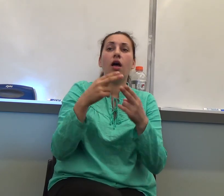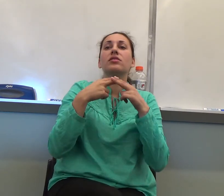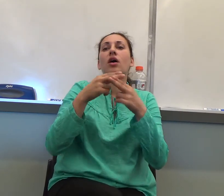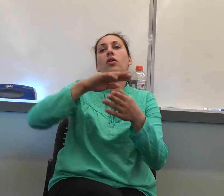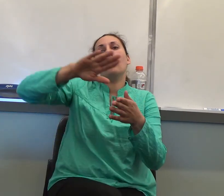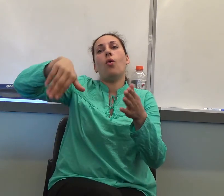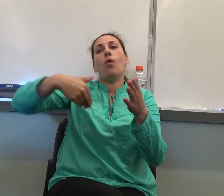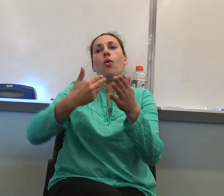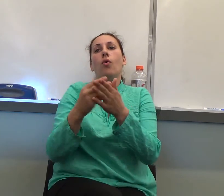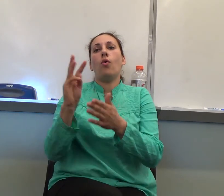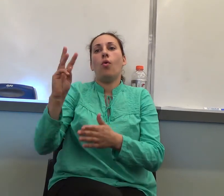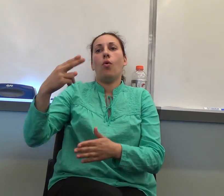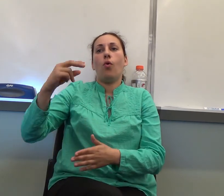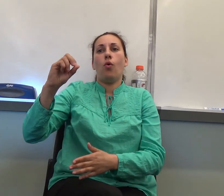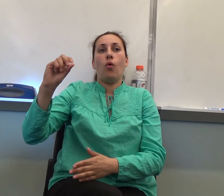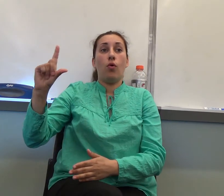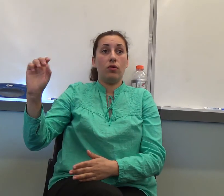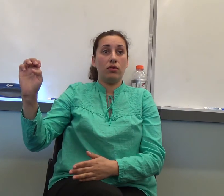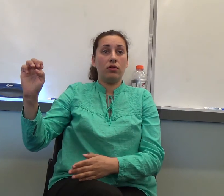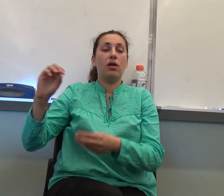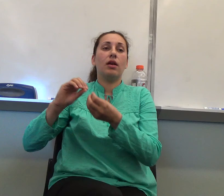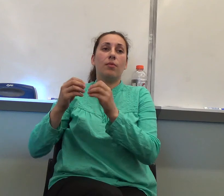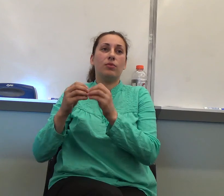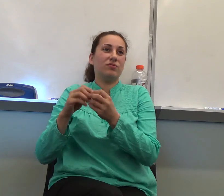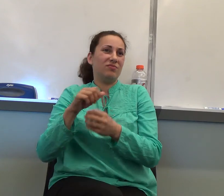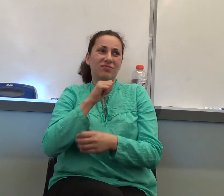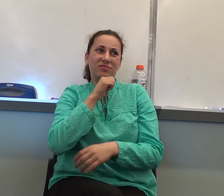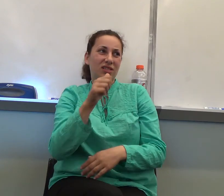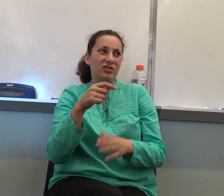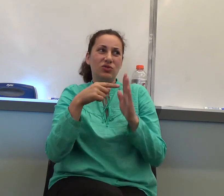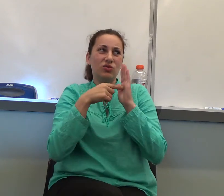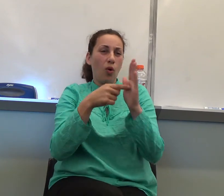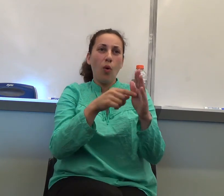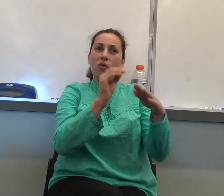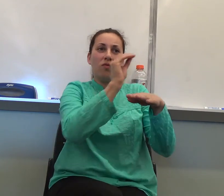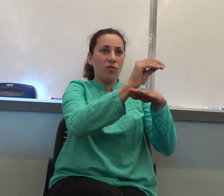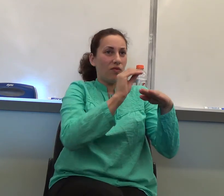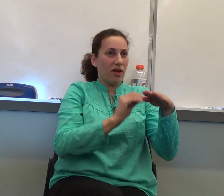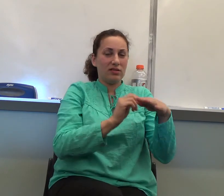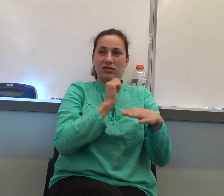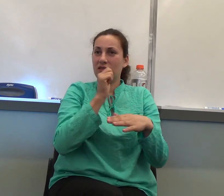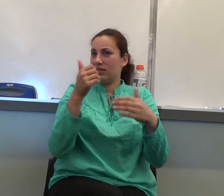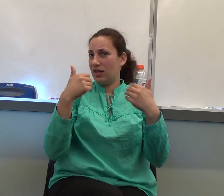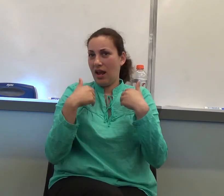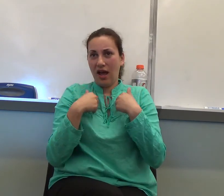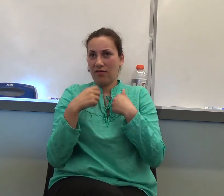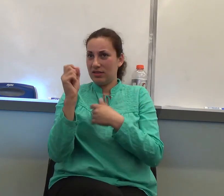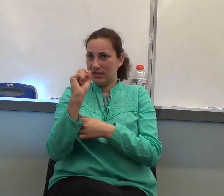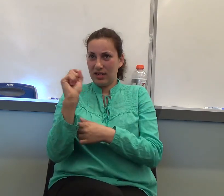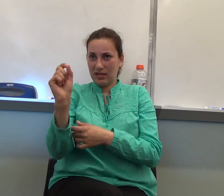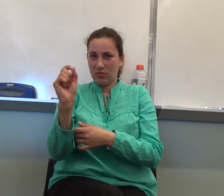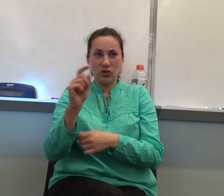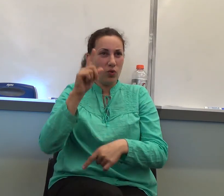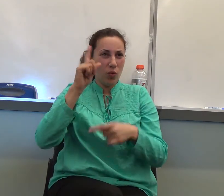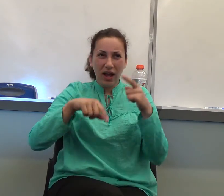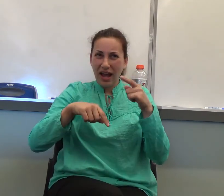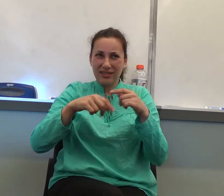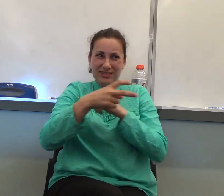number. In other words, it does not represent any fractions. You can't steal a fraction of a car, right?